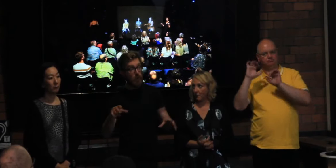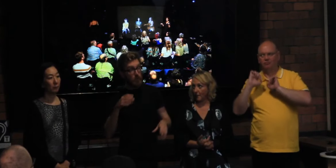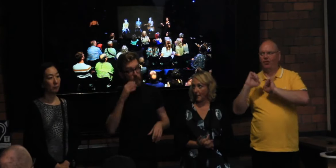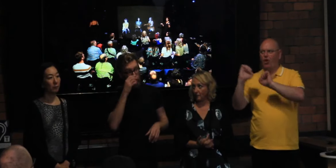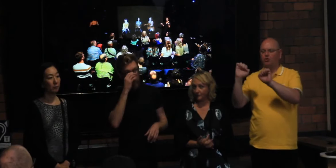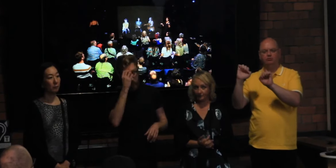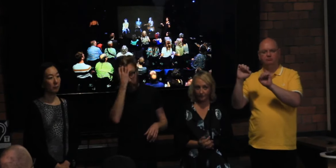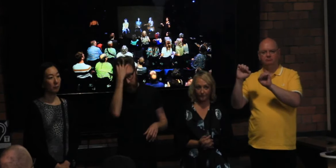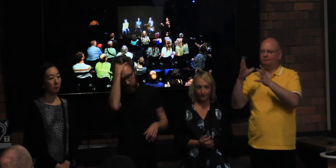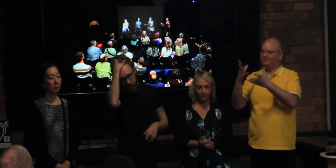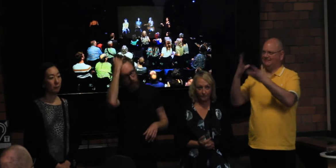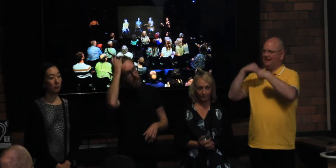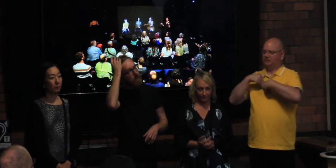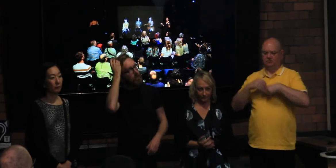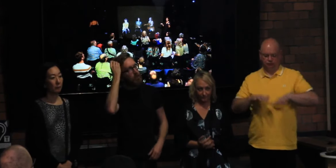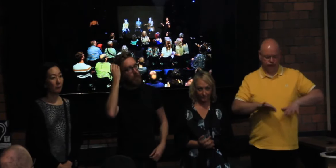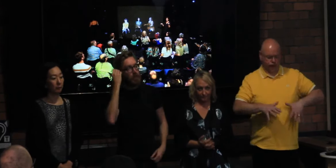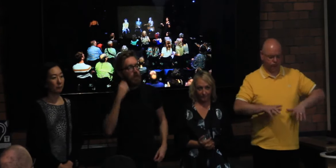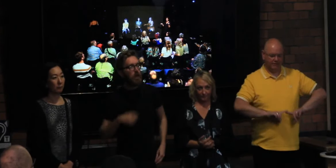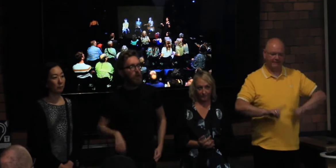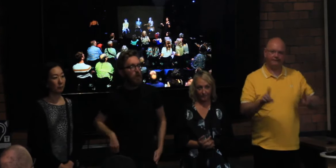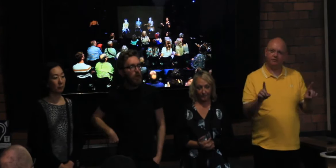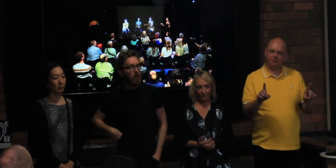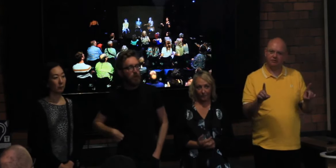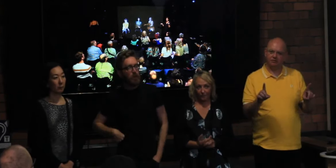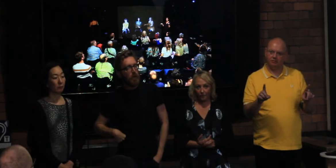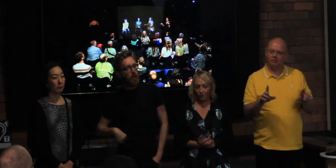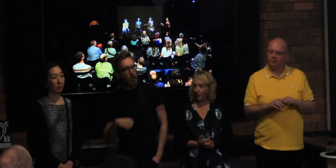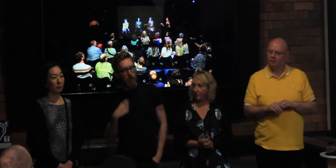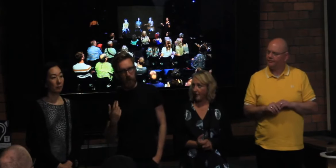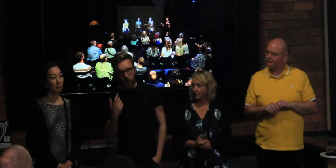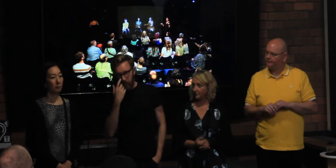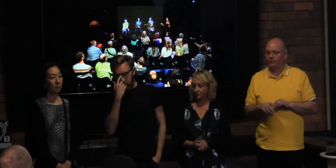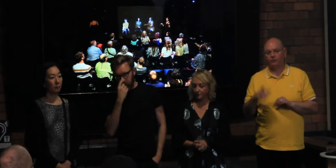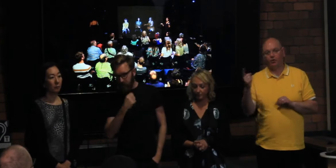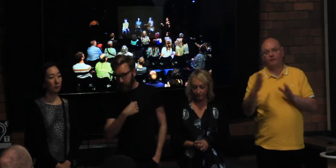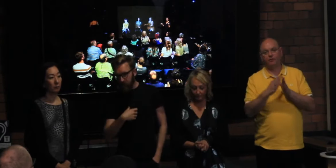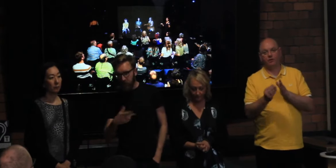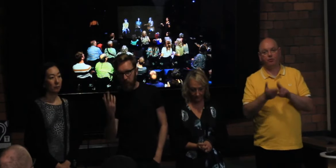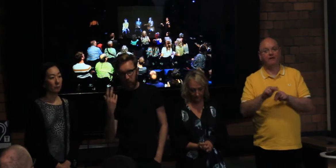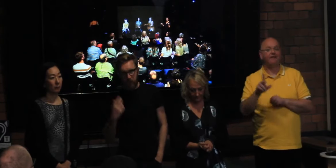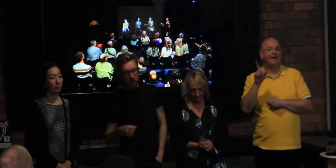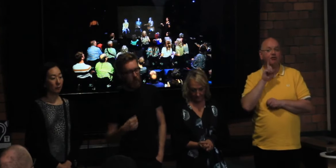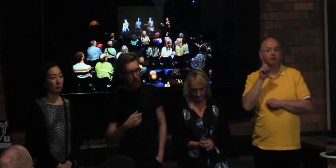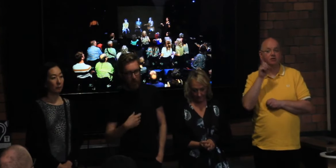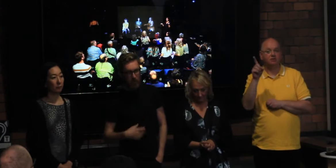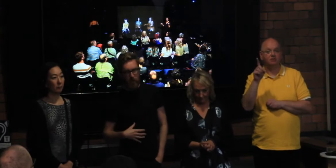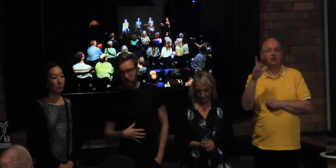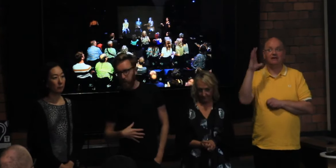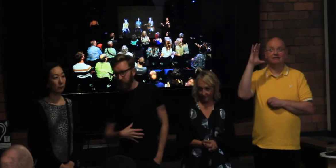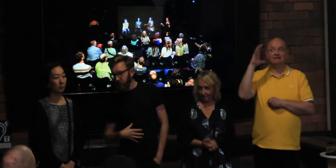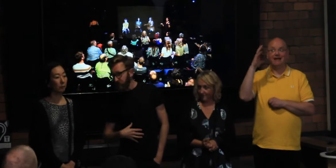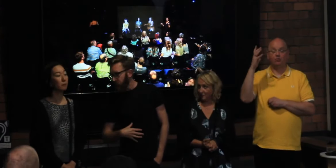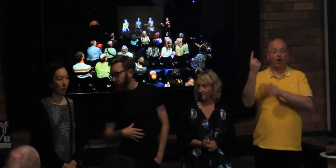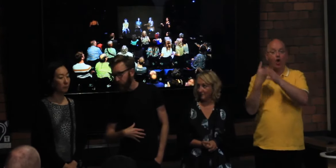sensorial worlds. And nobody's getting the full picture at any one point. So if you're hearing, the soundtrack is not telling you everything. If you're deaf,